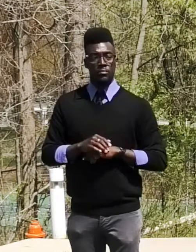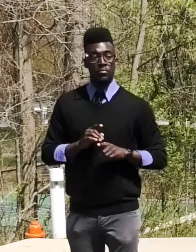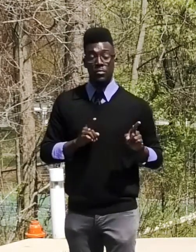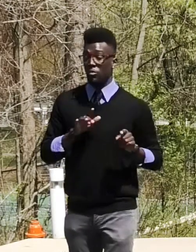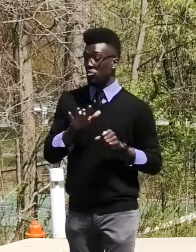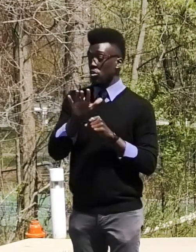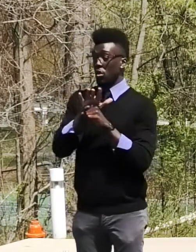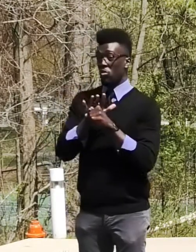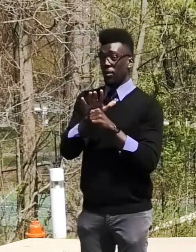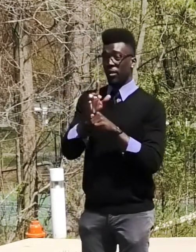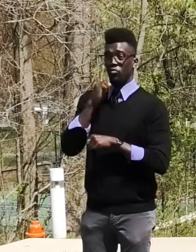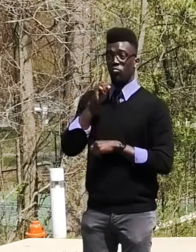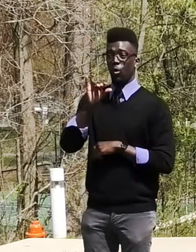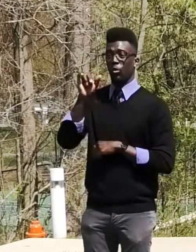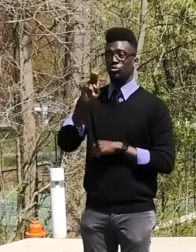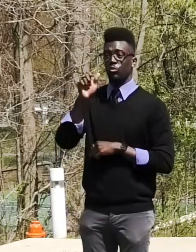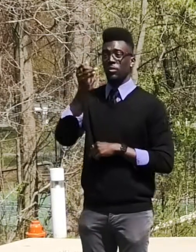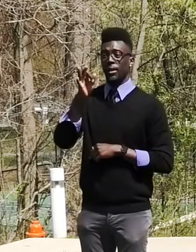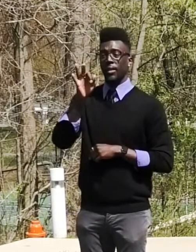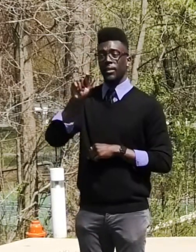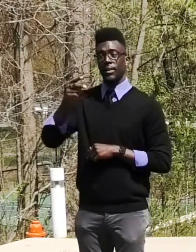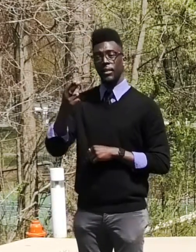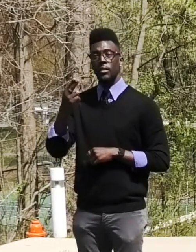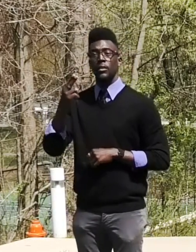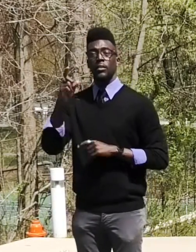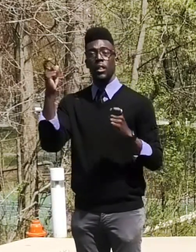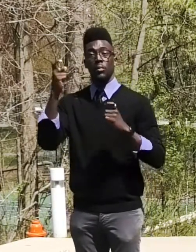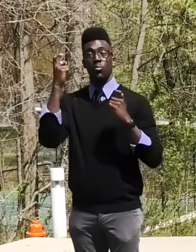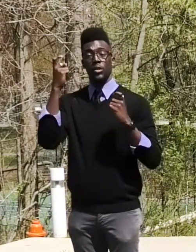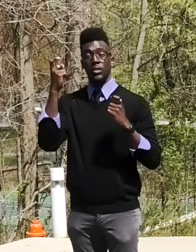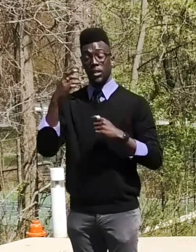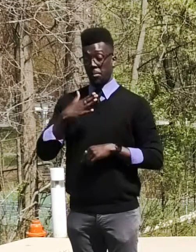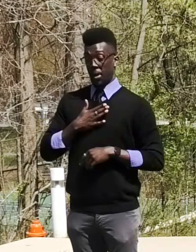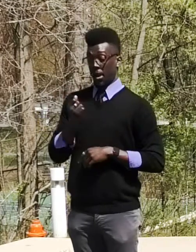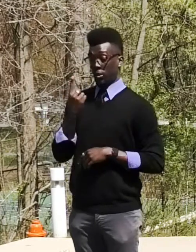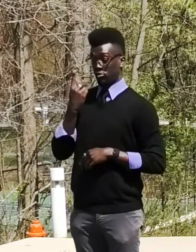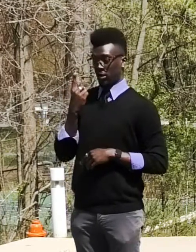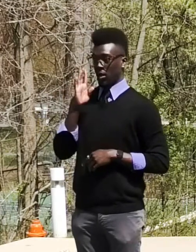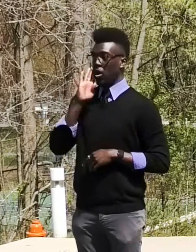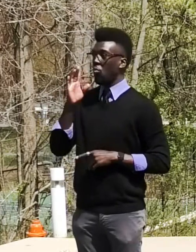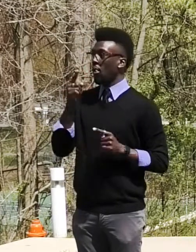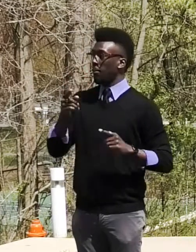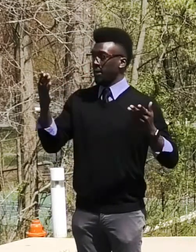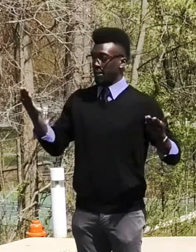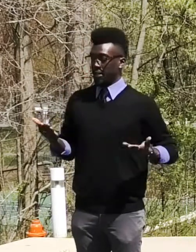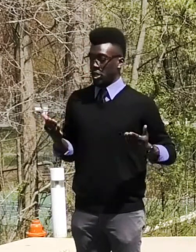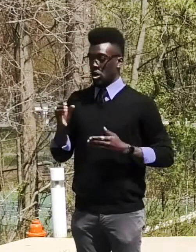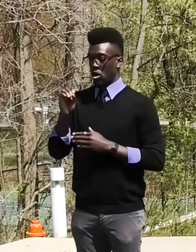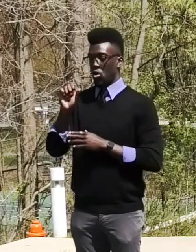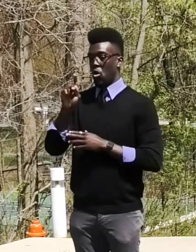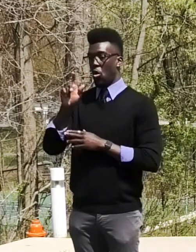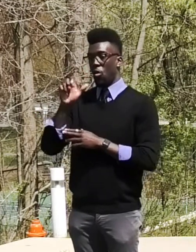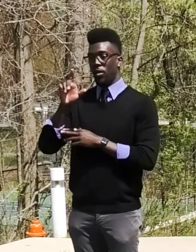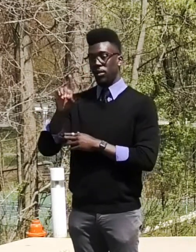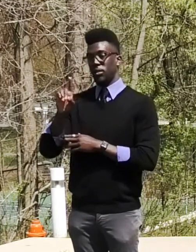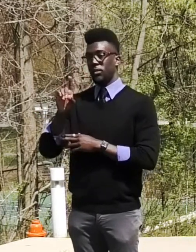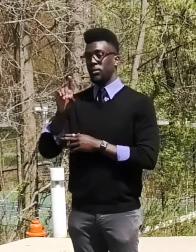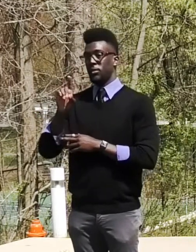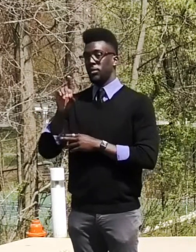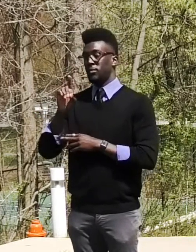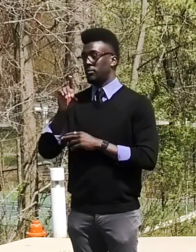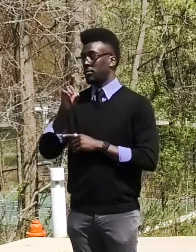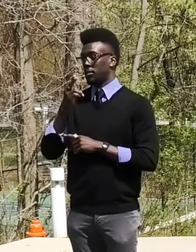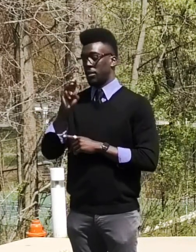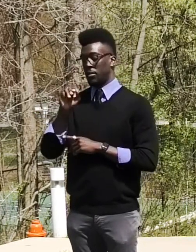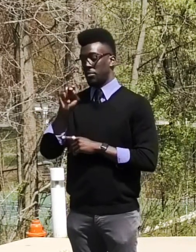Where is the June 19th celebration going to be held? It is my understanding it's going to be held here at the Oakland, out front of the Oakland. The last conversation I